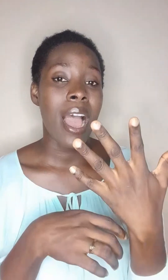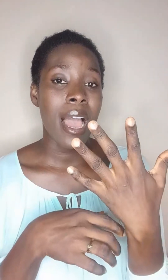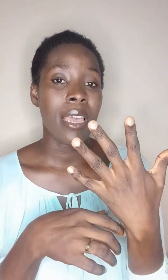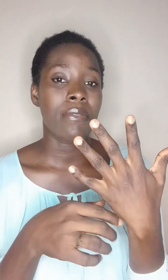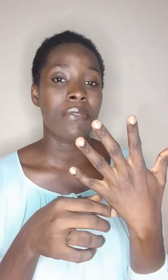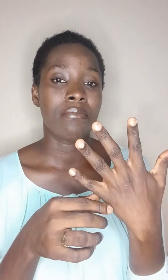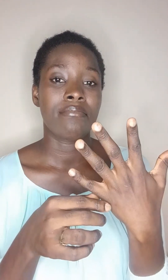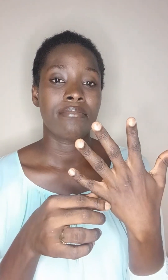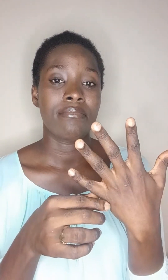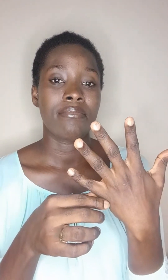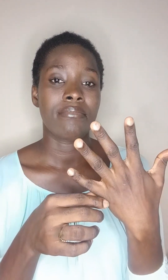five